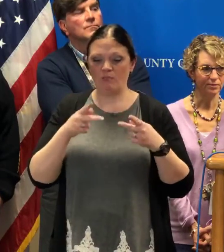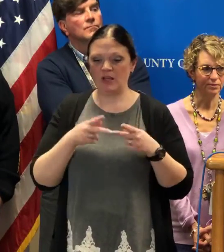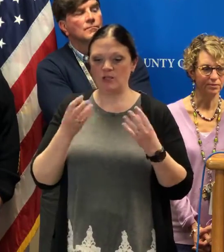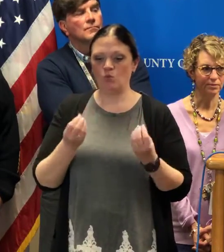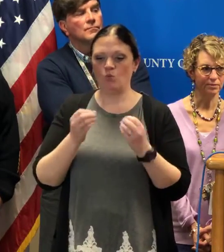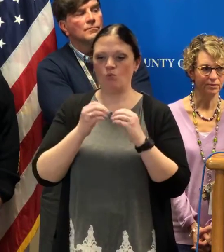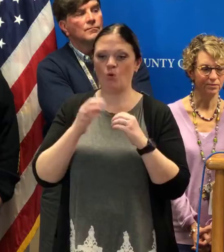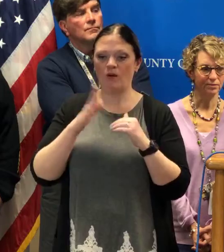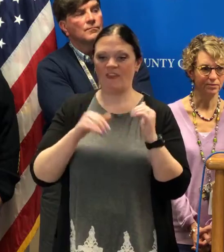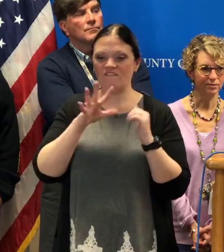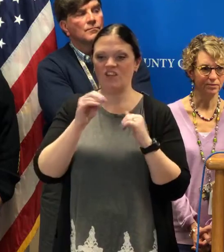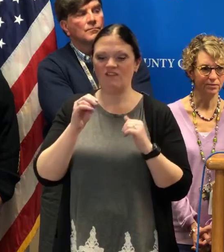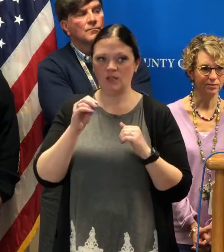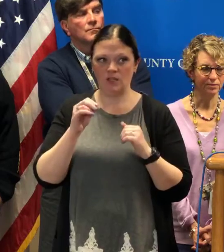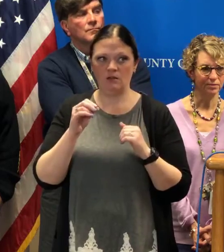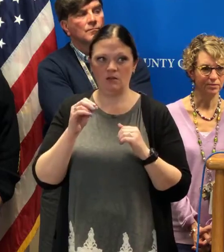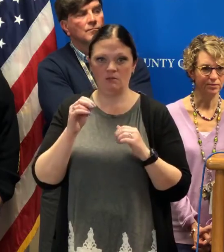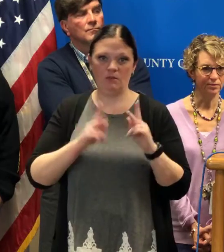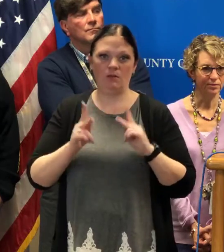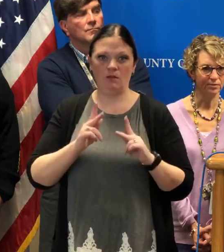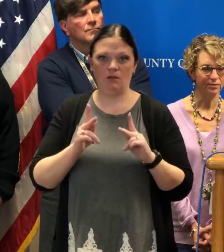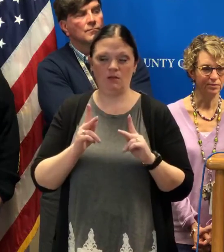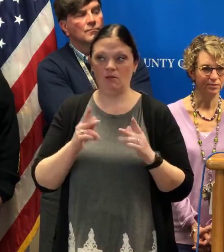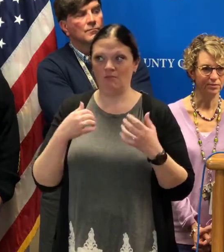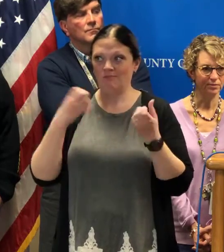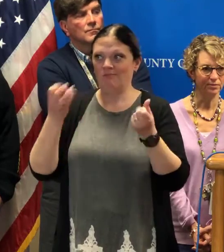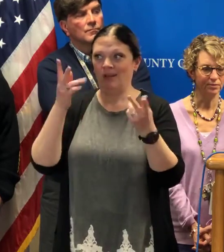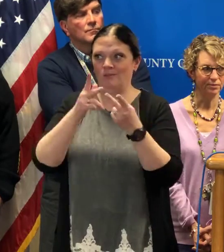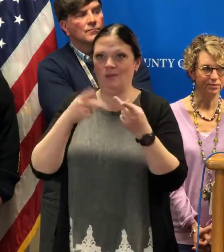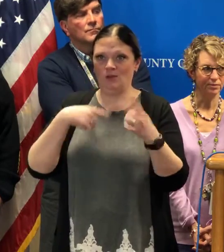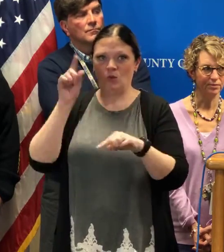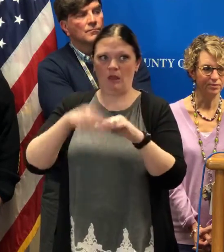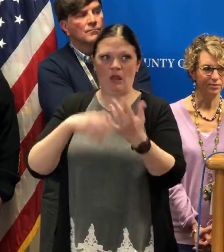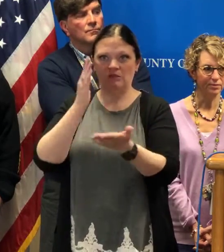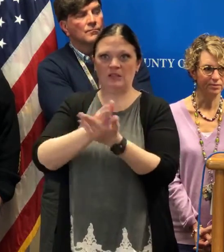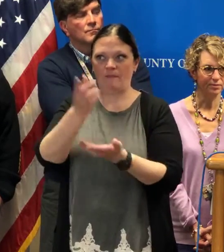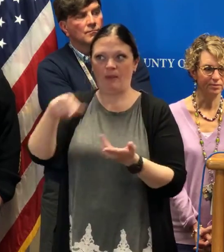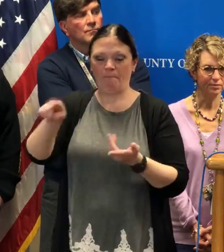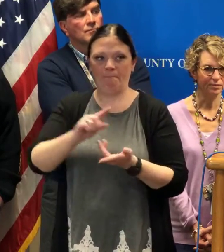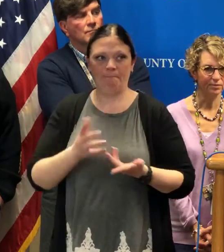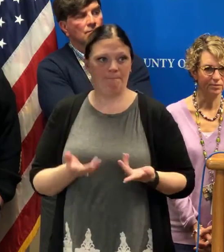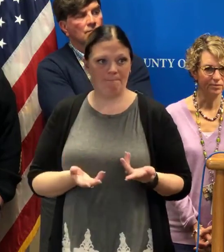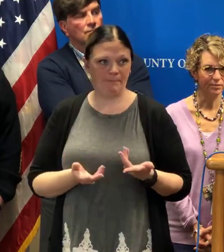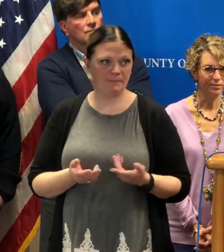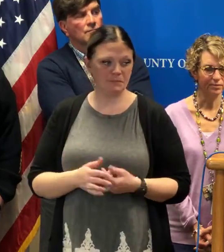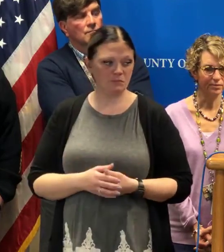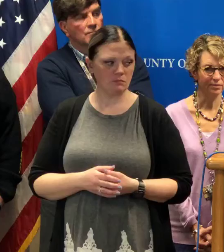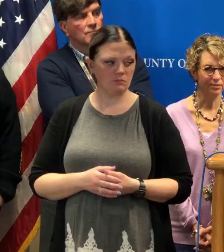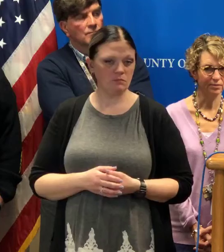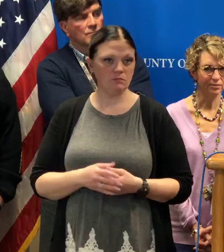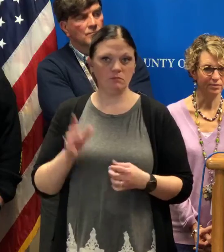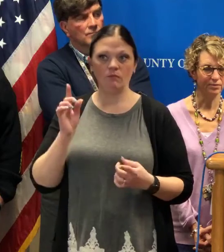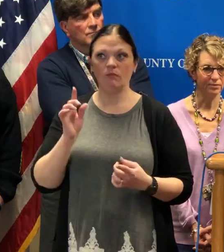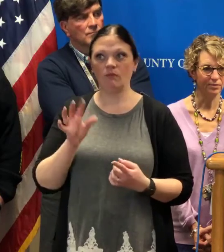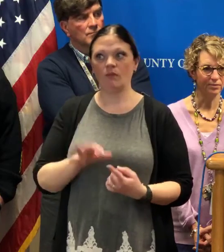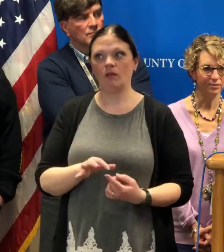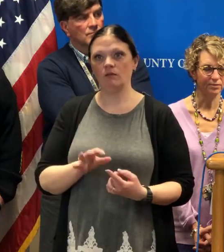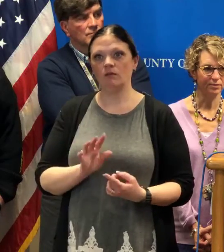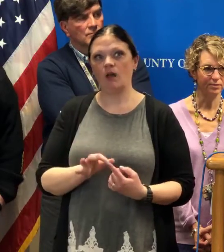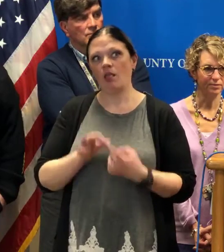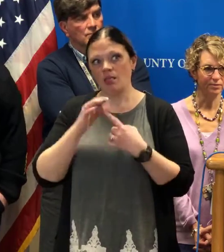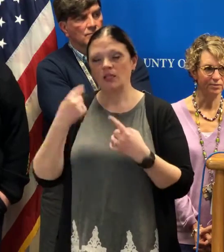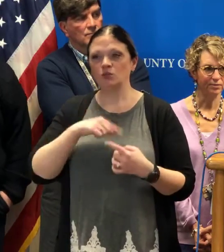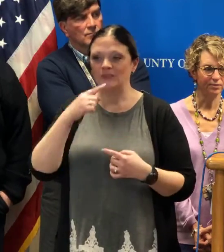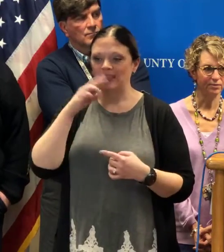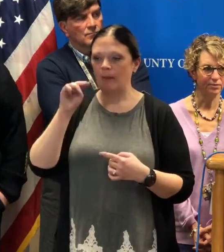But we know there's going to be lots of places. We do not have the capability of stopping them, short of declaring a state of emergency and martial